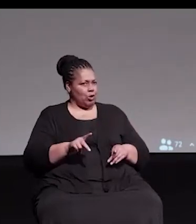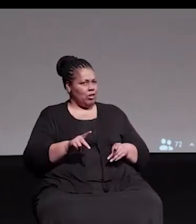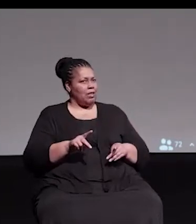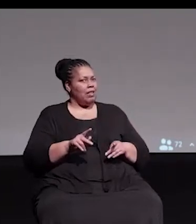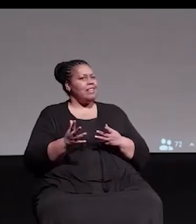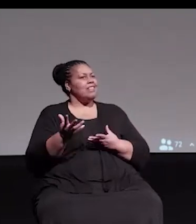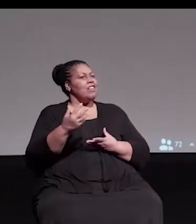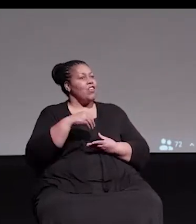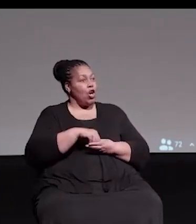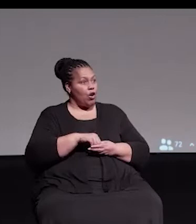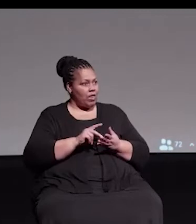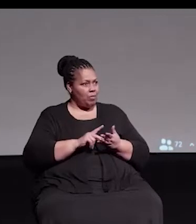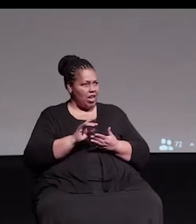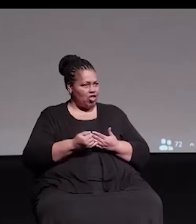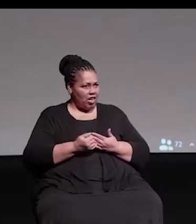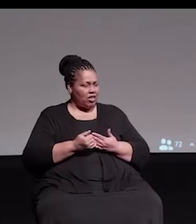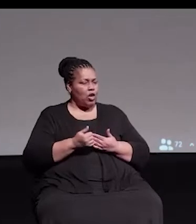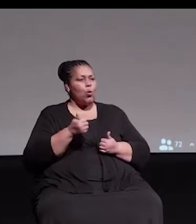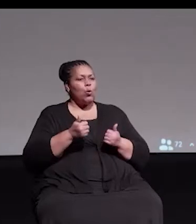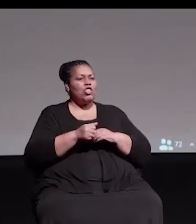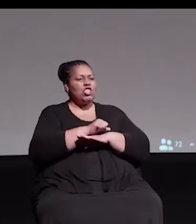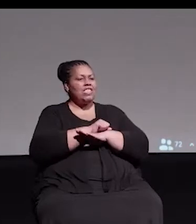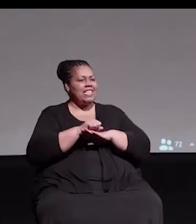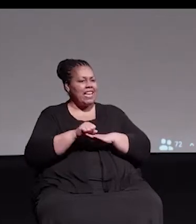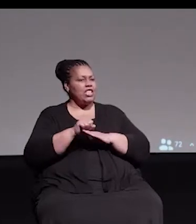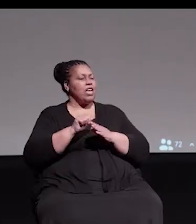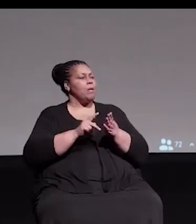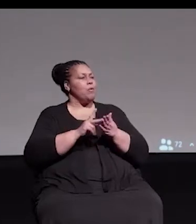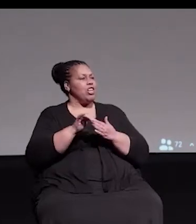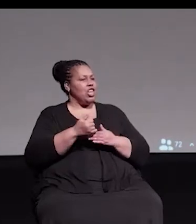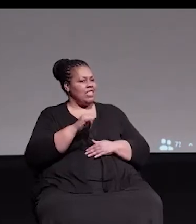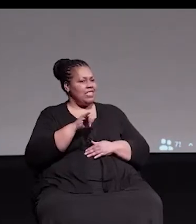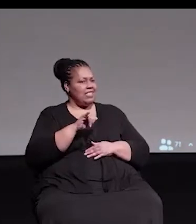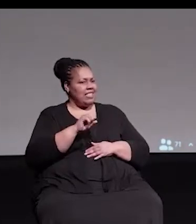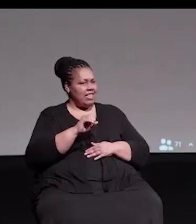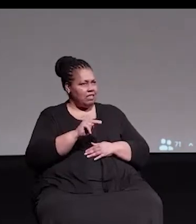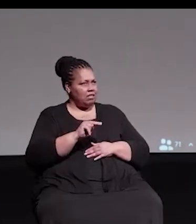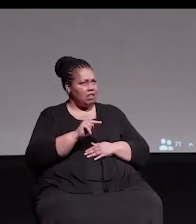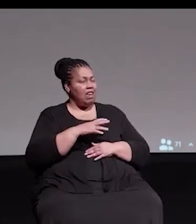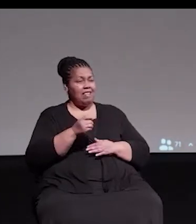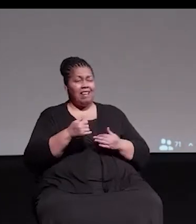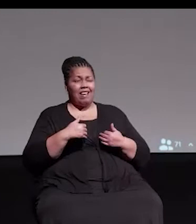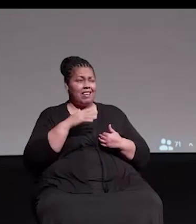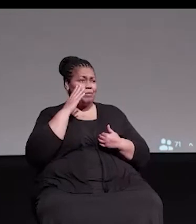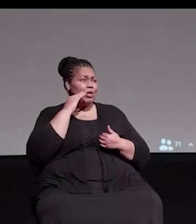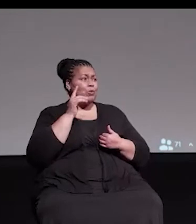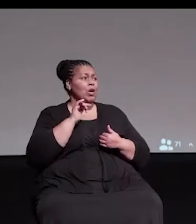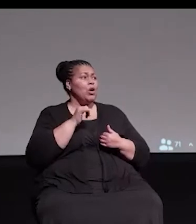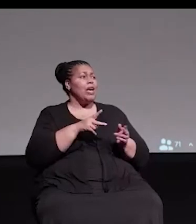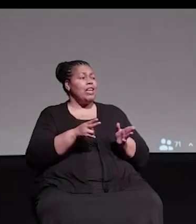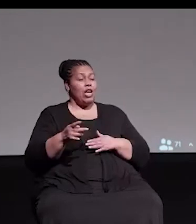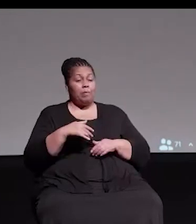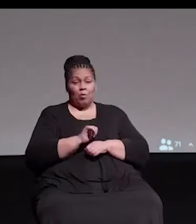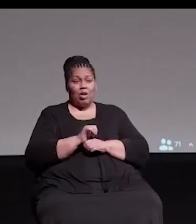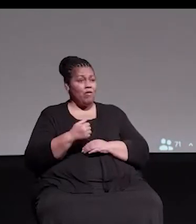project and the state that the project is in. Like I had an experience where there had been an editor working for a